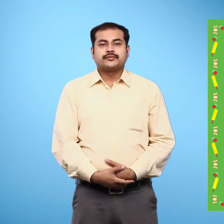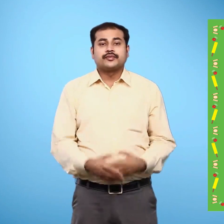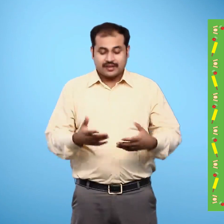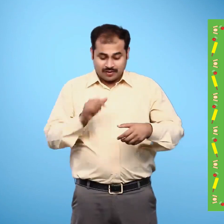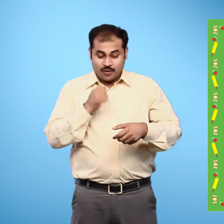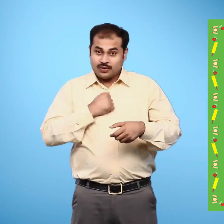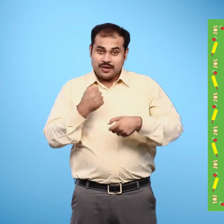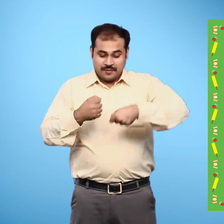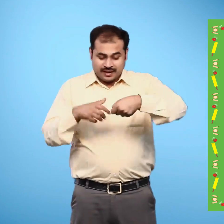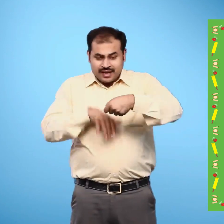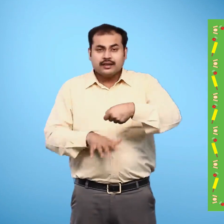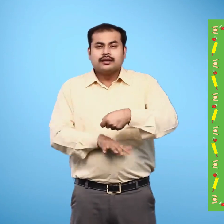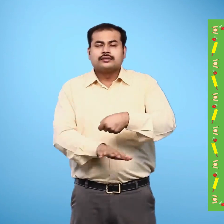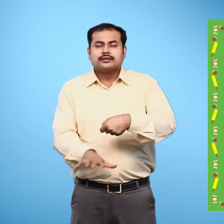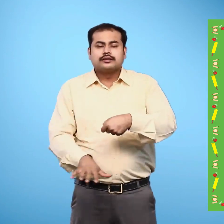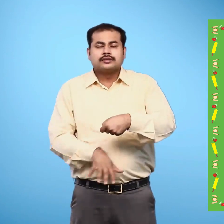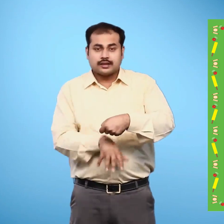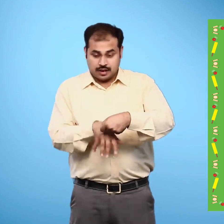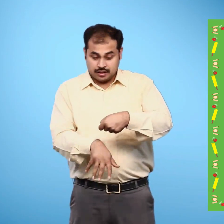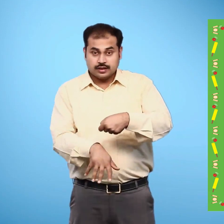His hands inside the bag